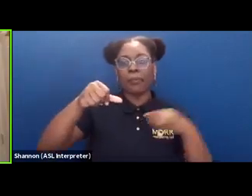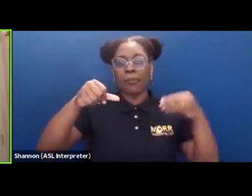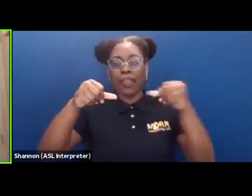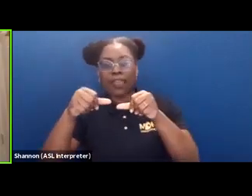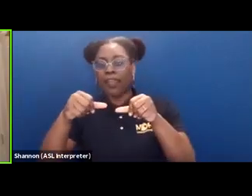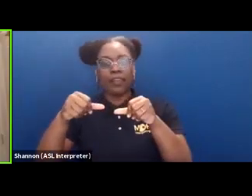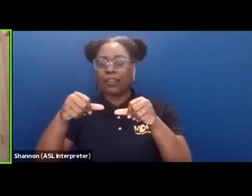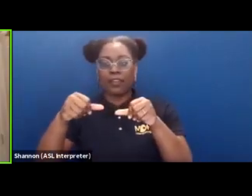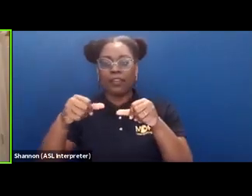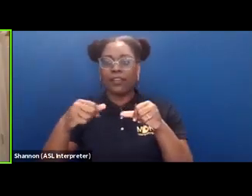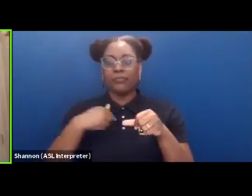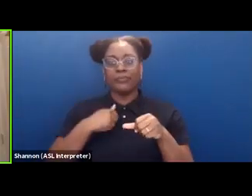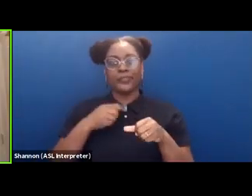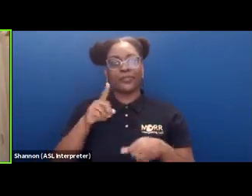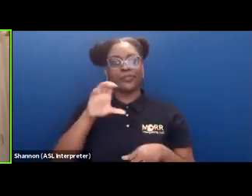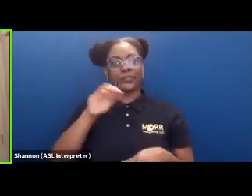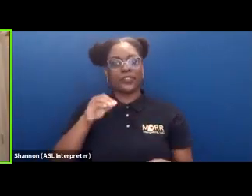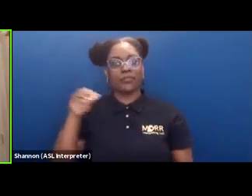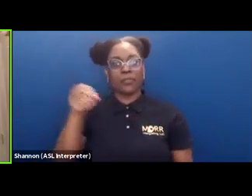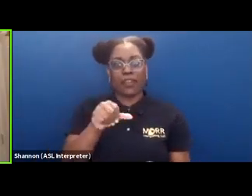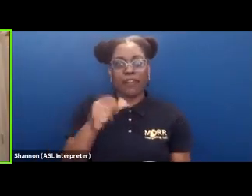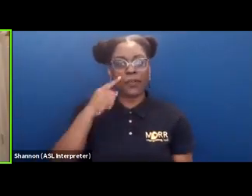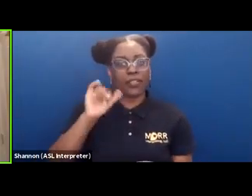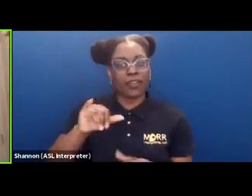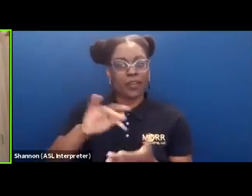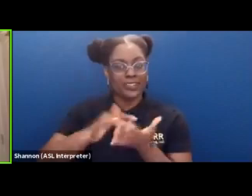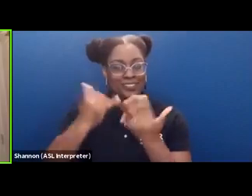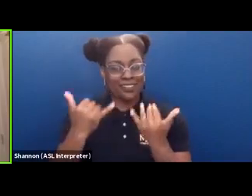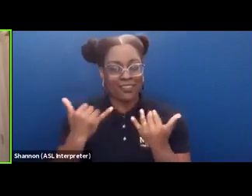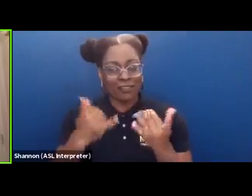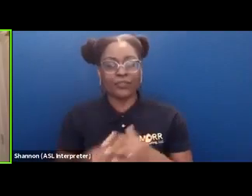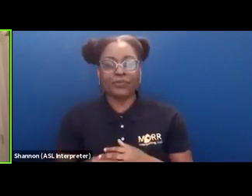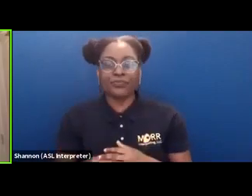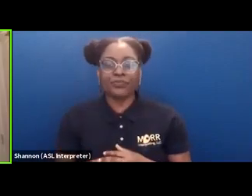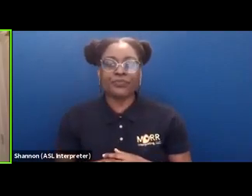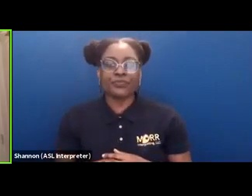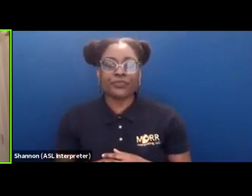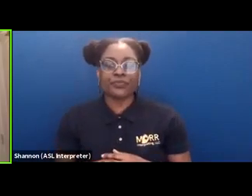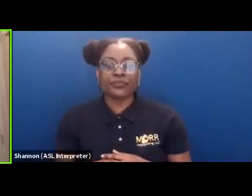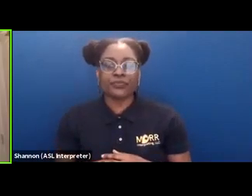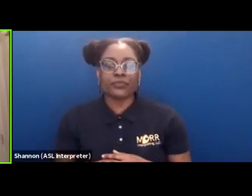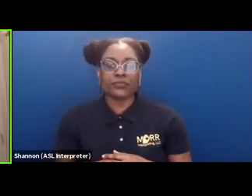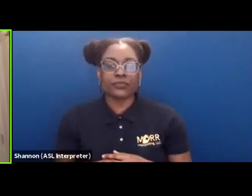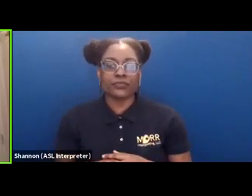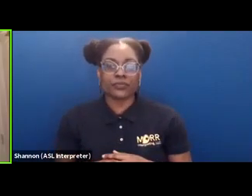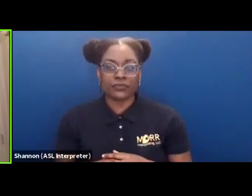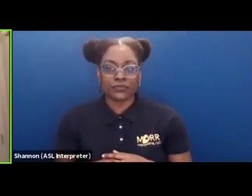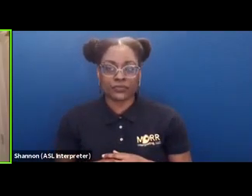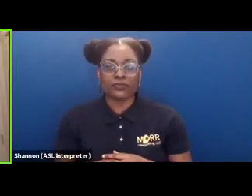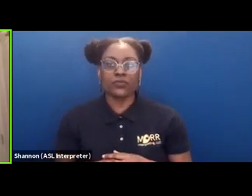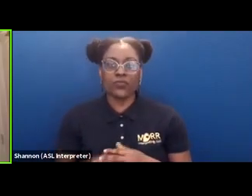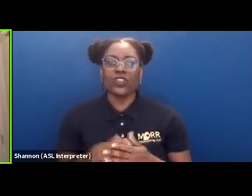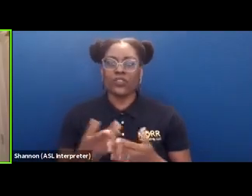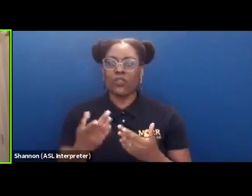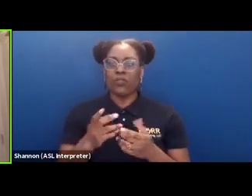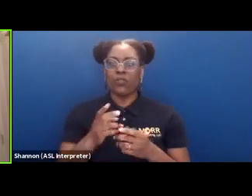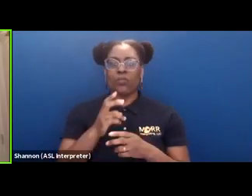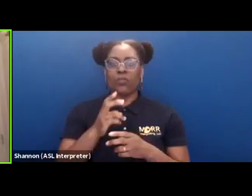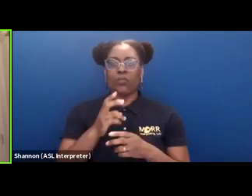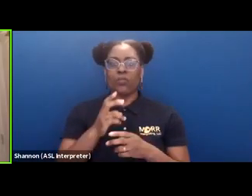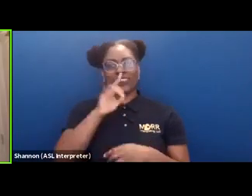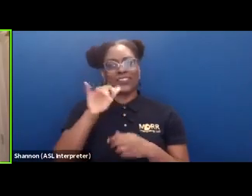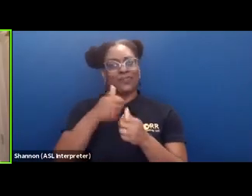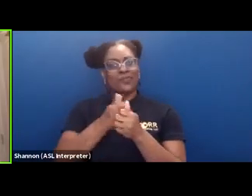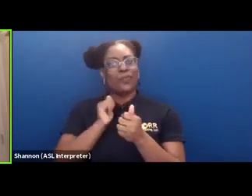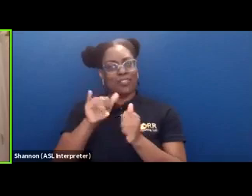circumvent what is considered policy in order to just keep some just in case, right? What president